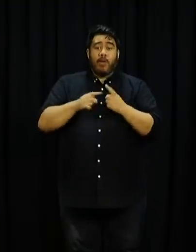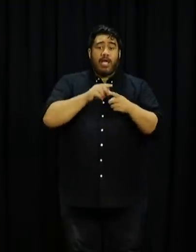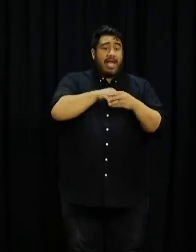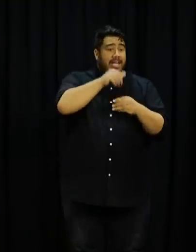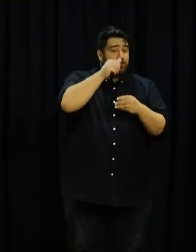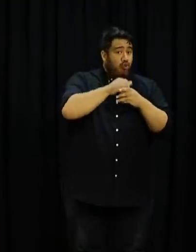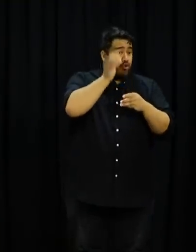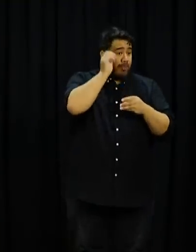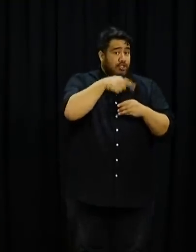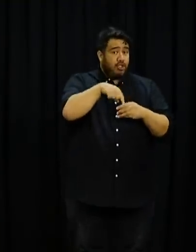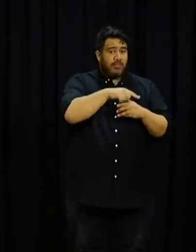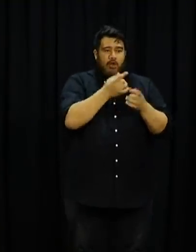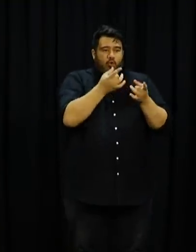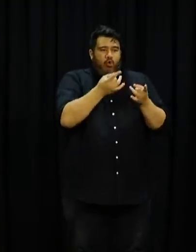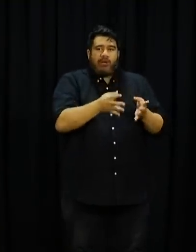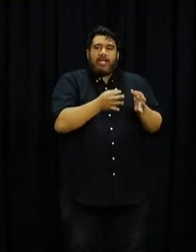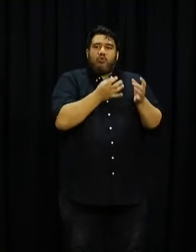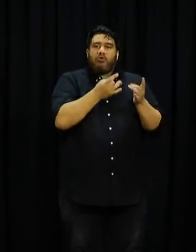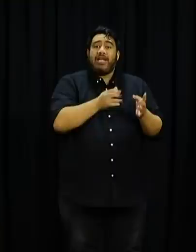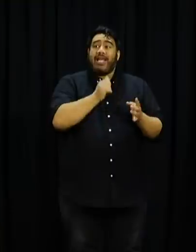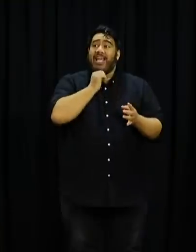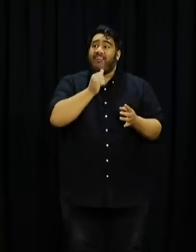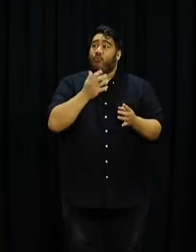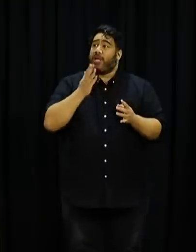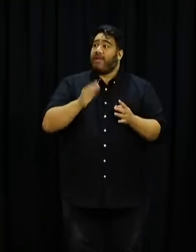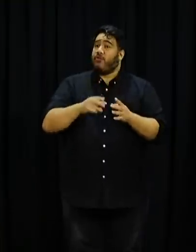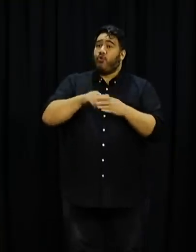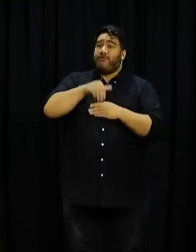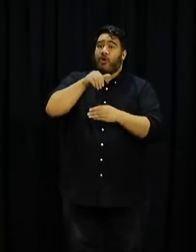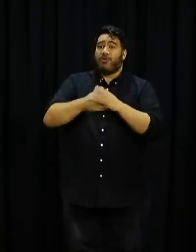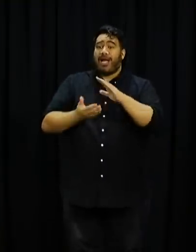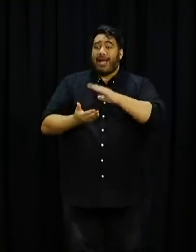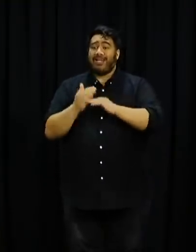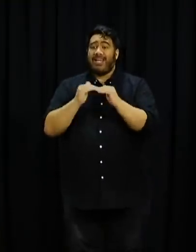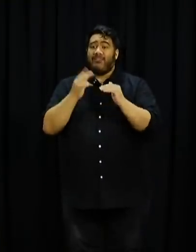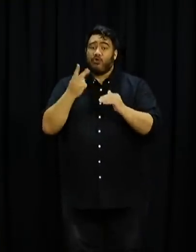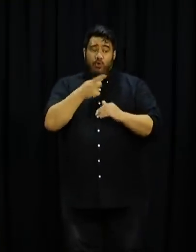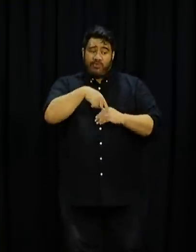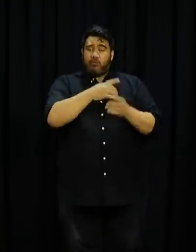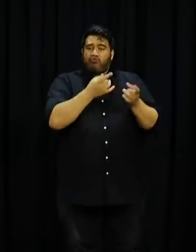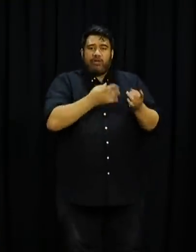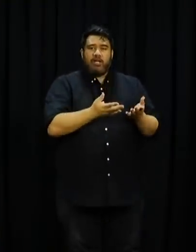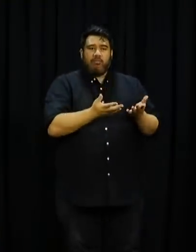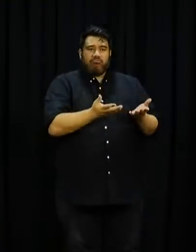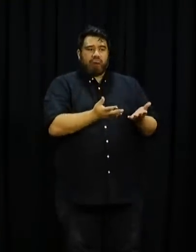got what is required to make sure that you can maintain social distancing and so on.